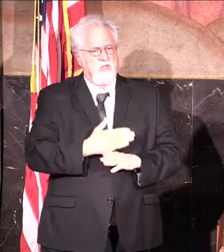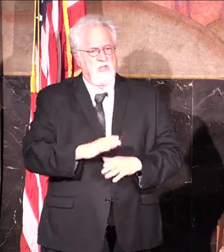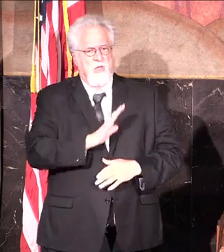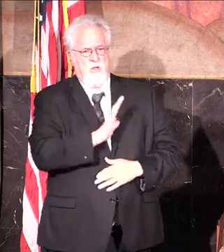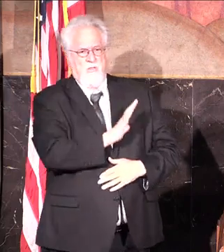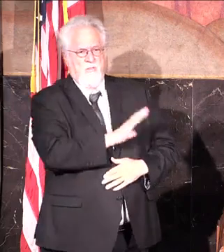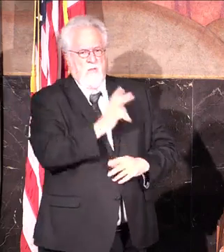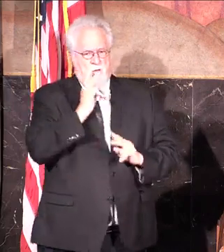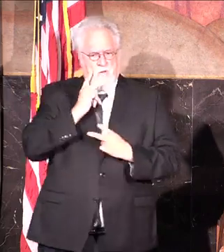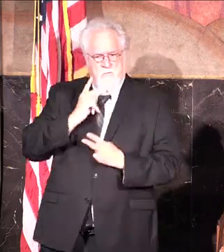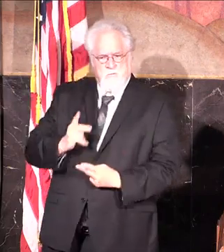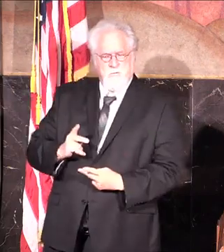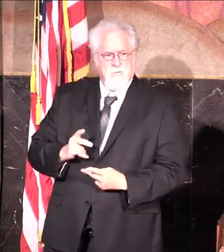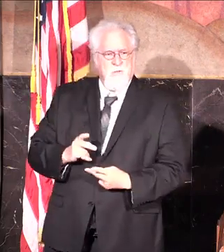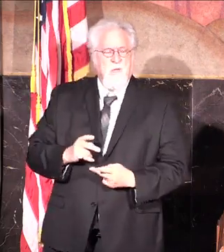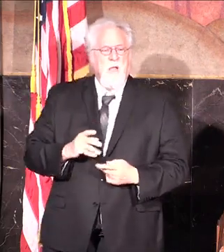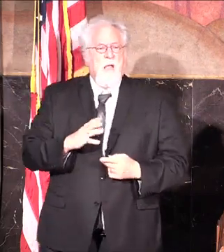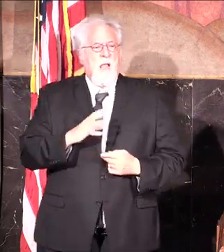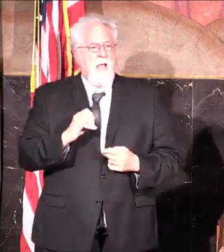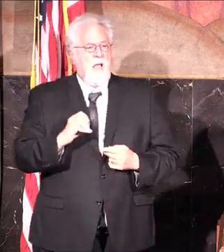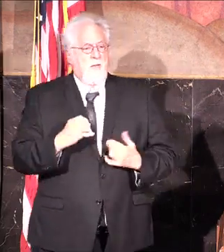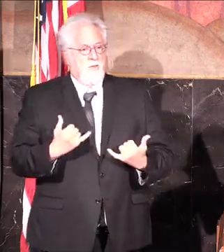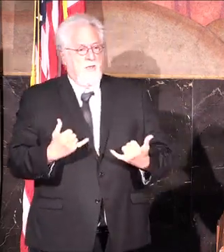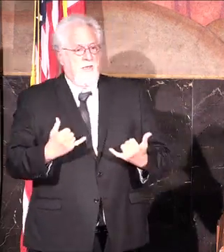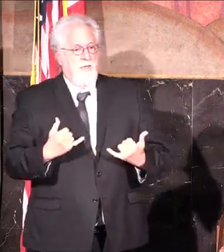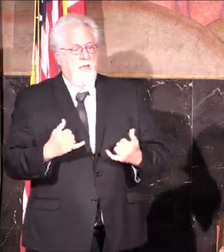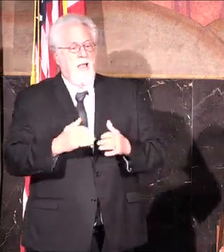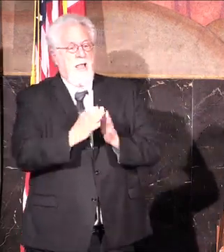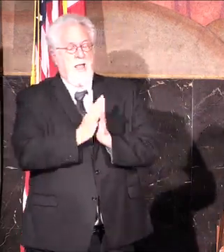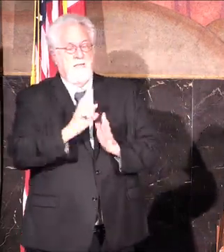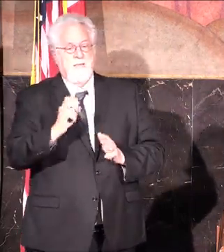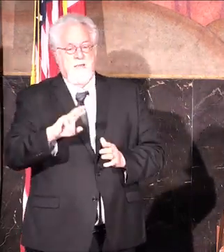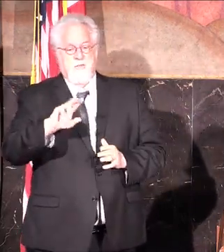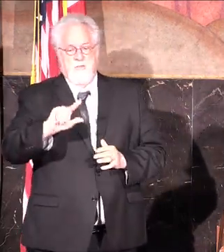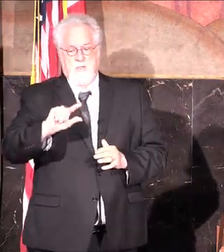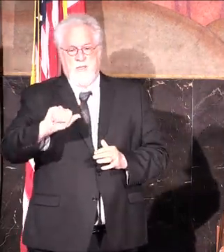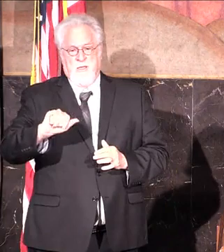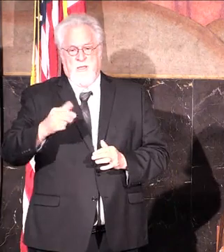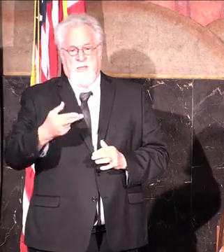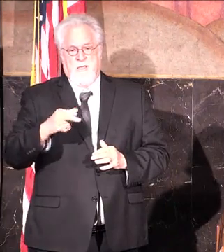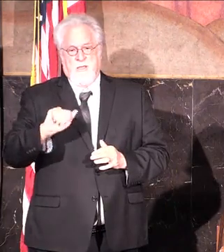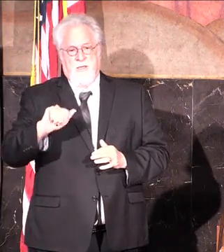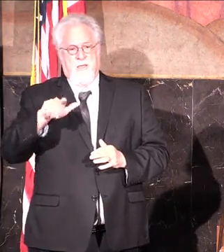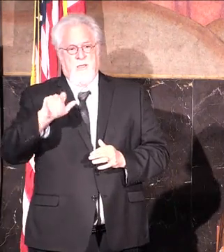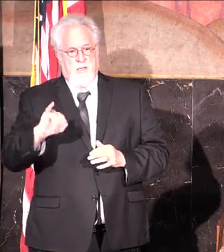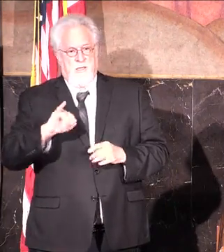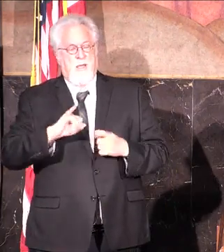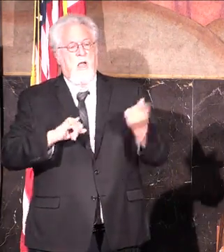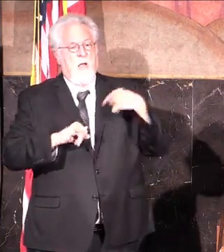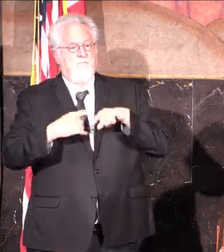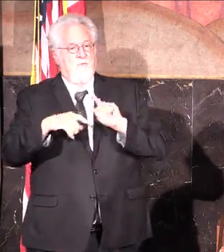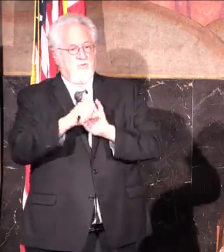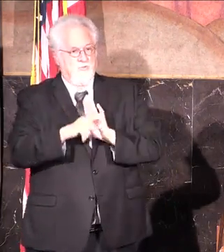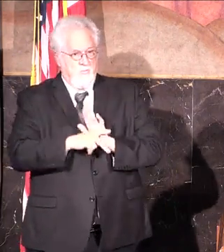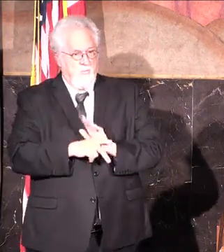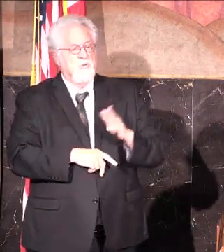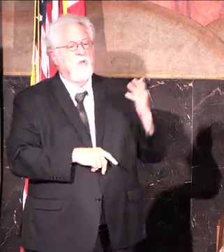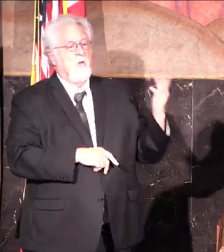their observations are. And today we asked Dr. Ghali to come down from Shreveport, so I'm going to ask him to come up and share